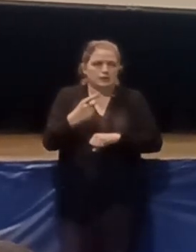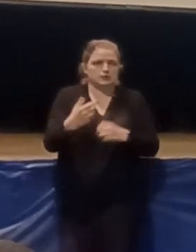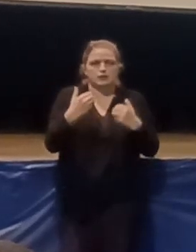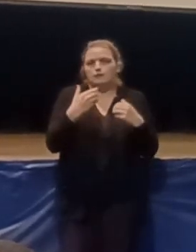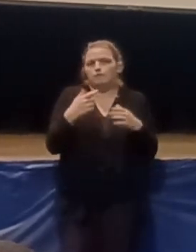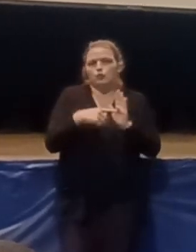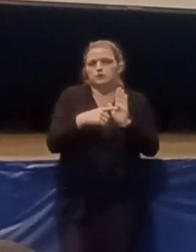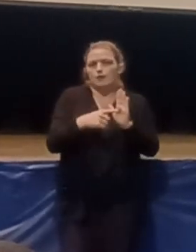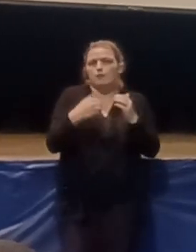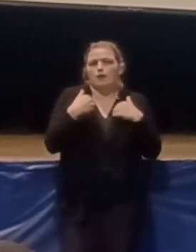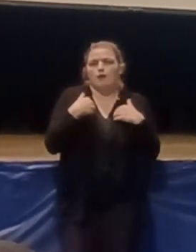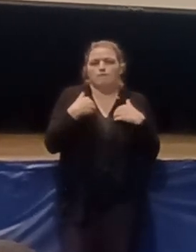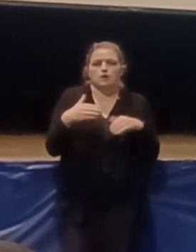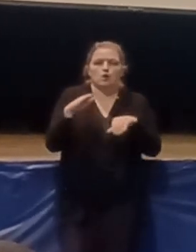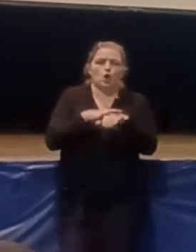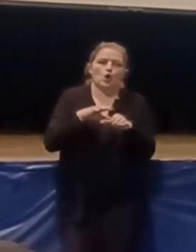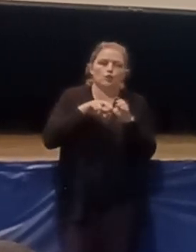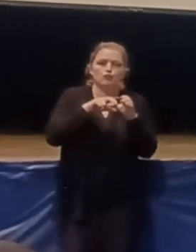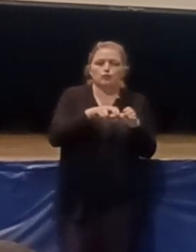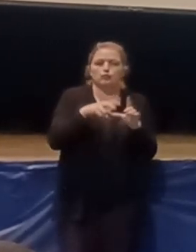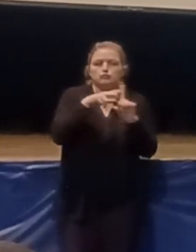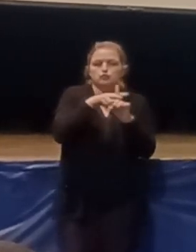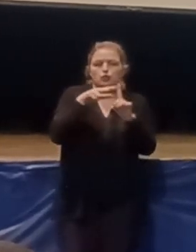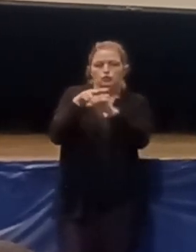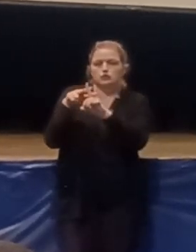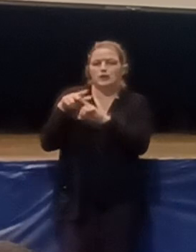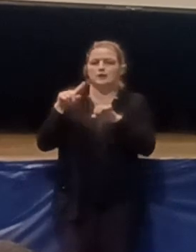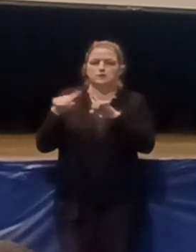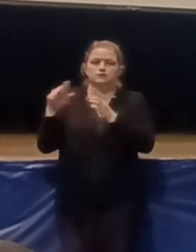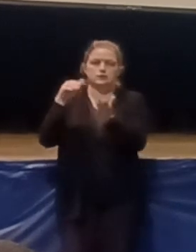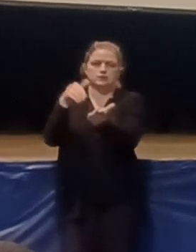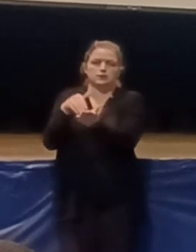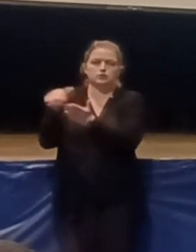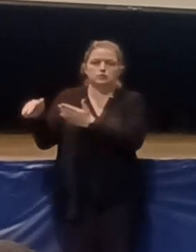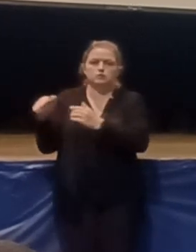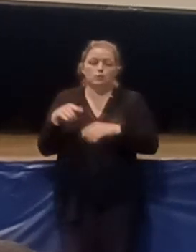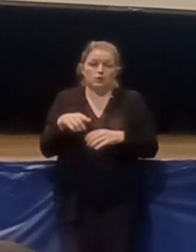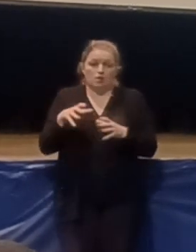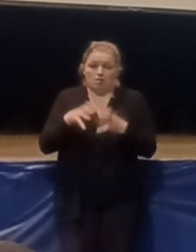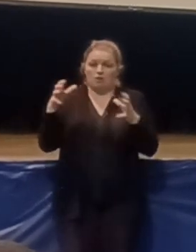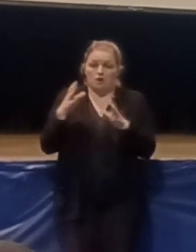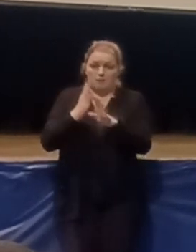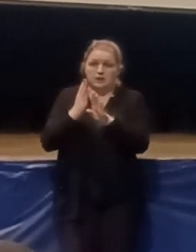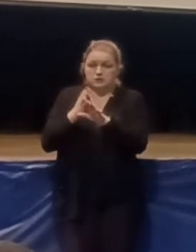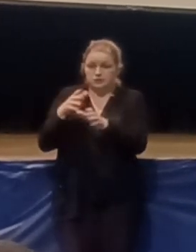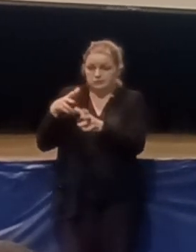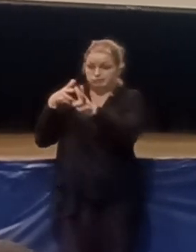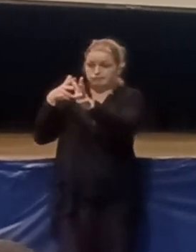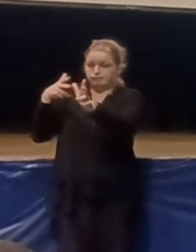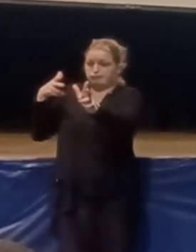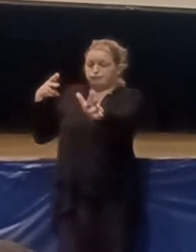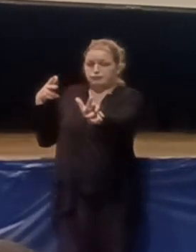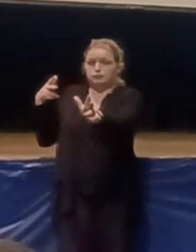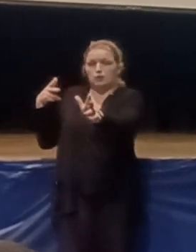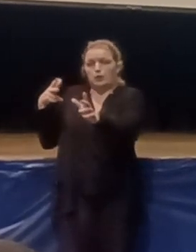having en route charging opportunities at different stations where there's a lot of buses that come together. And that's